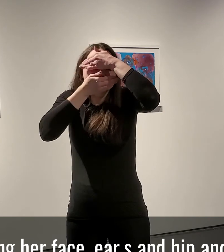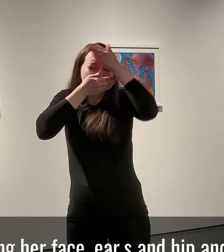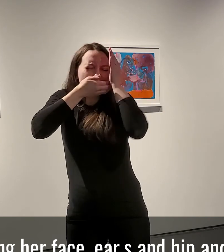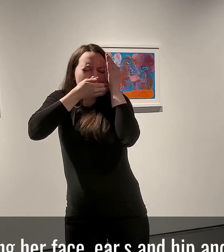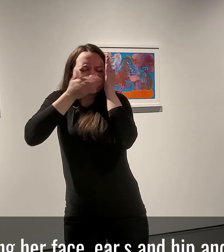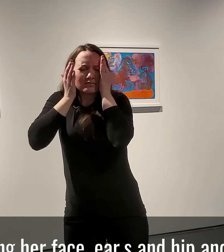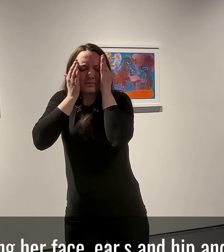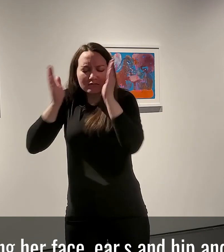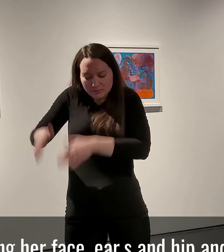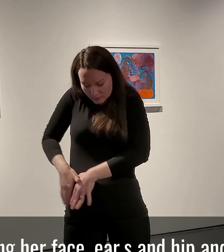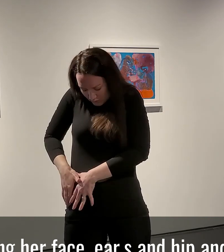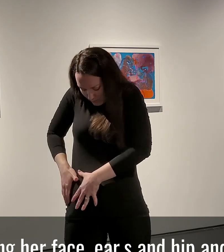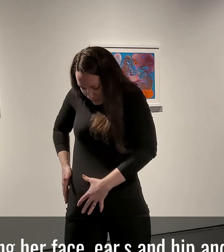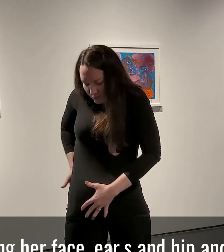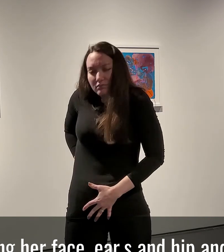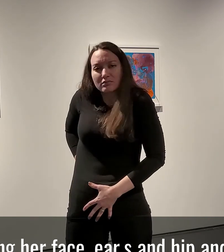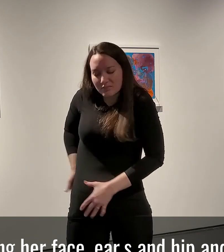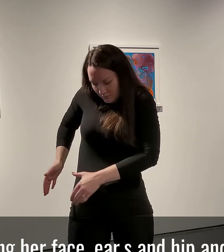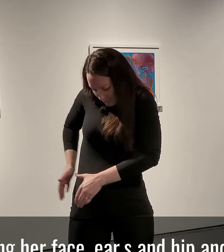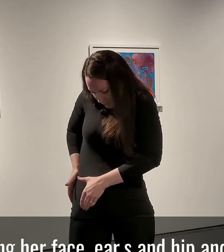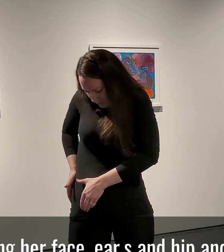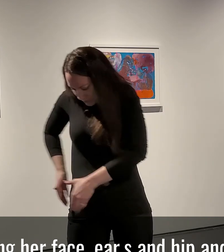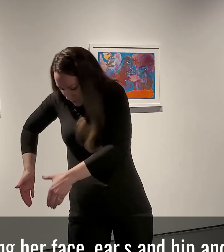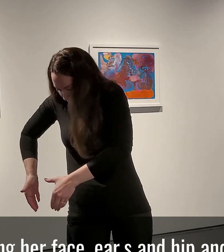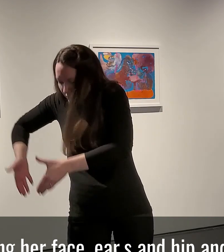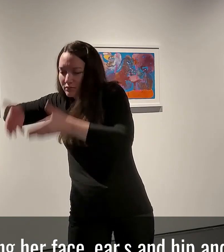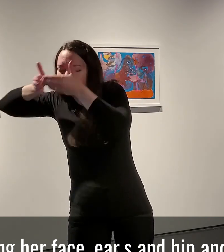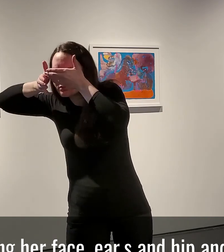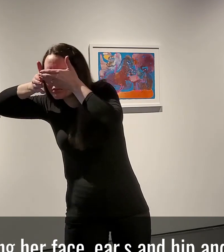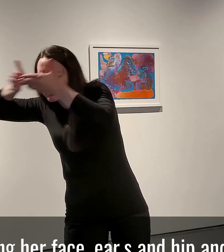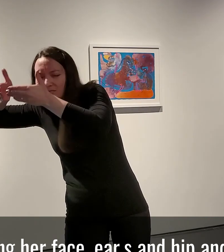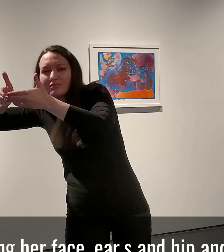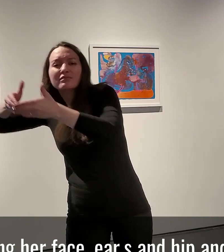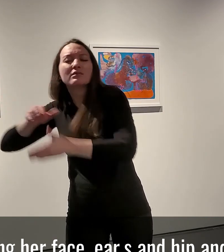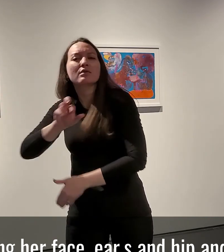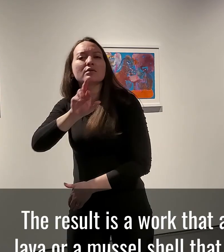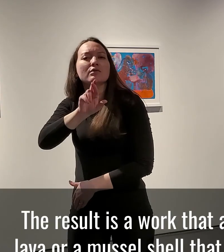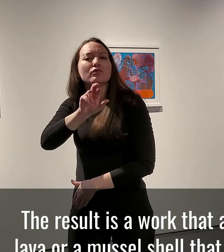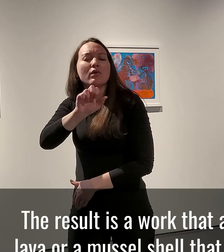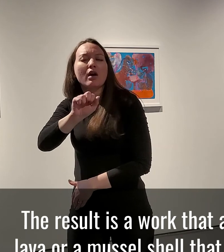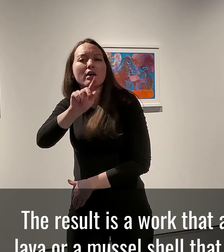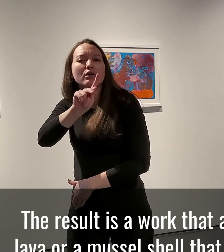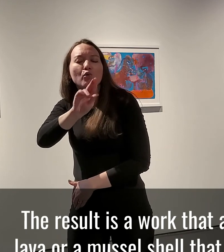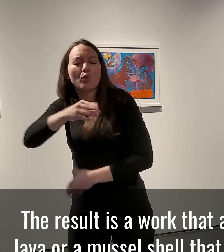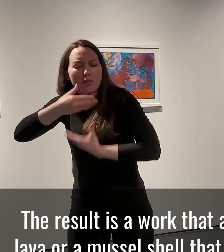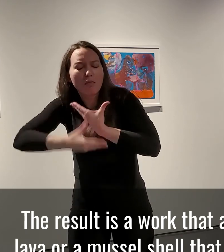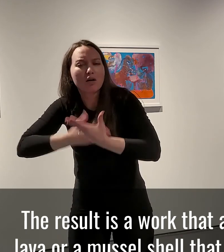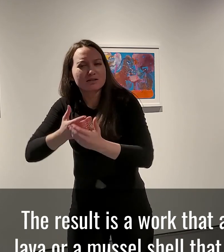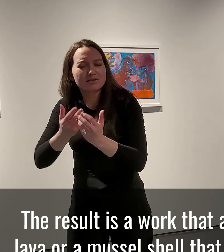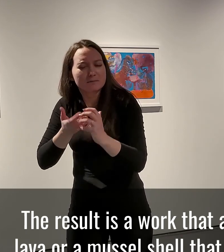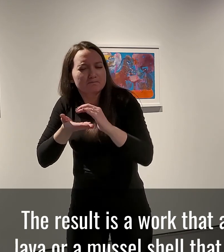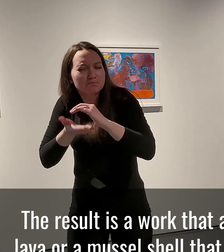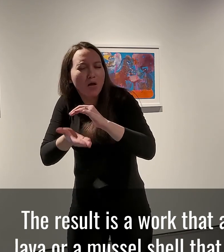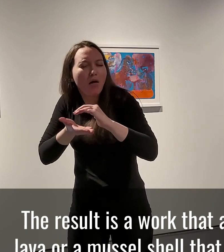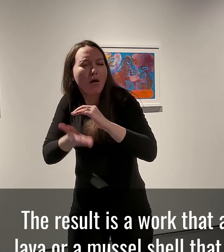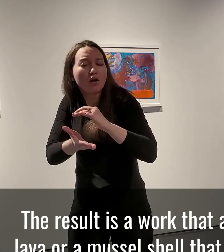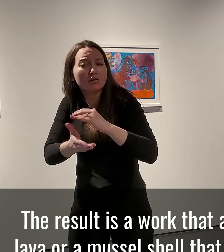and firing using a raku process. The result is a work that appears like cooled